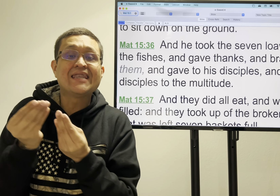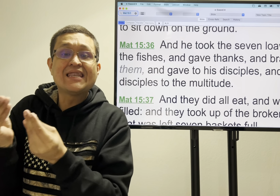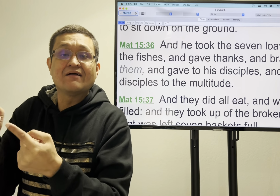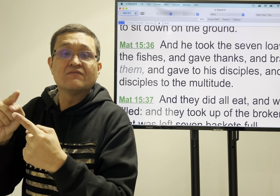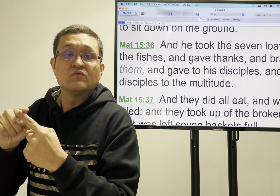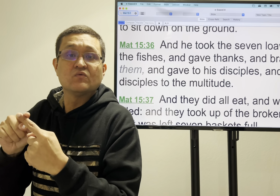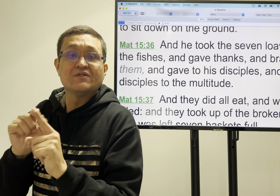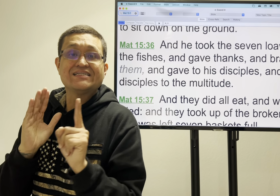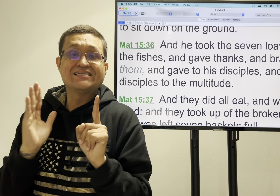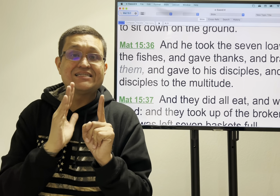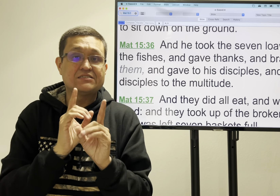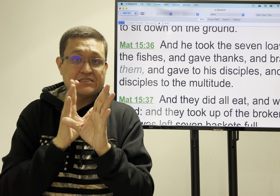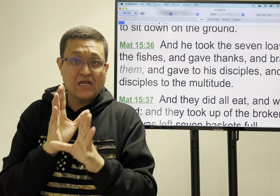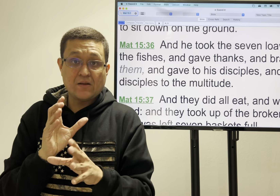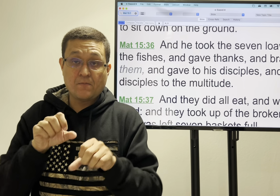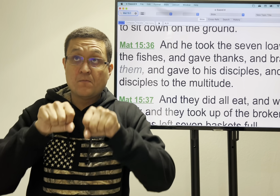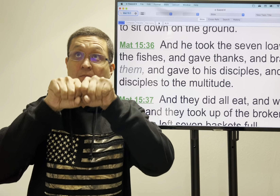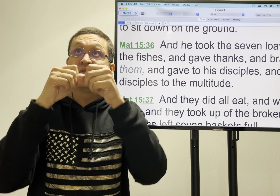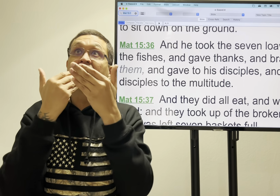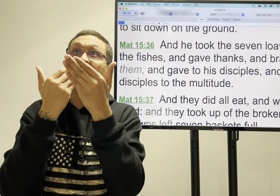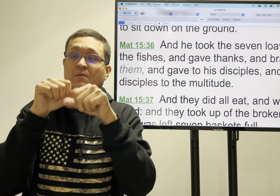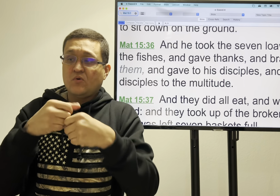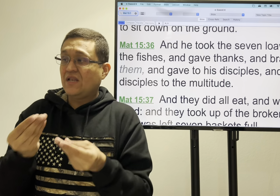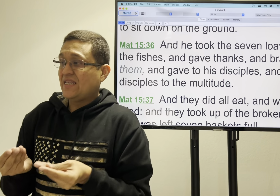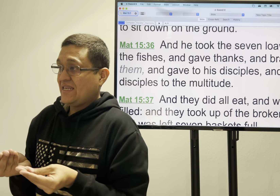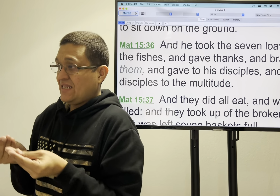And break them and gave them to his disciples.